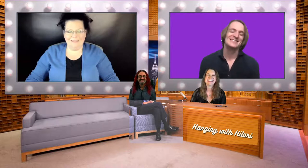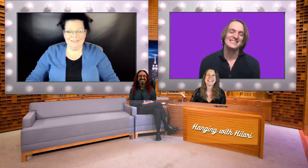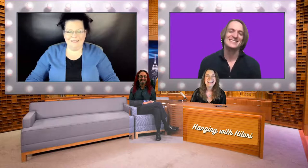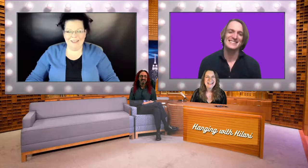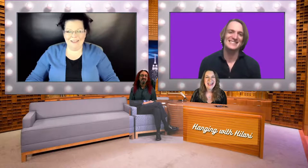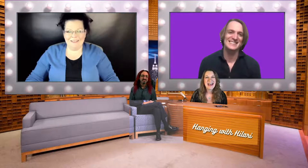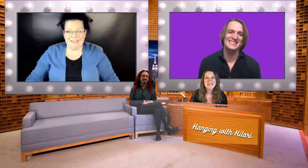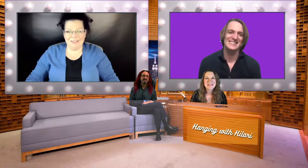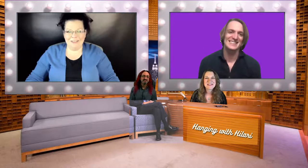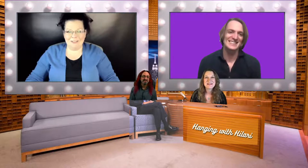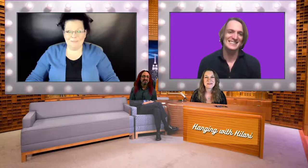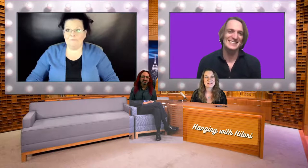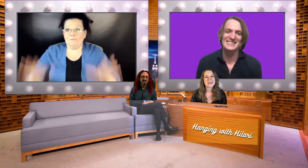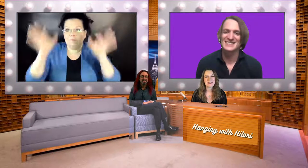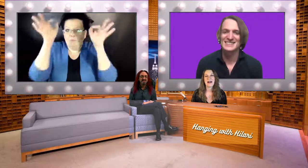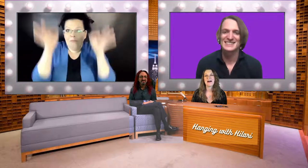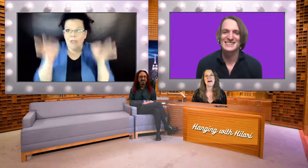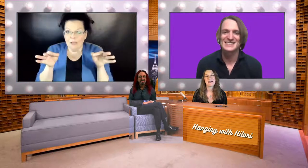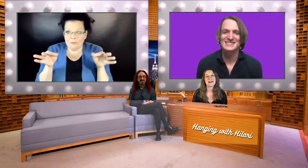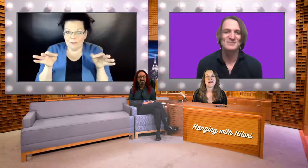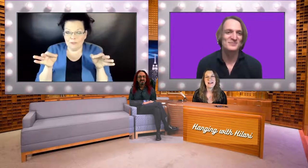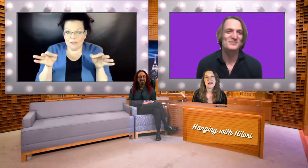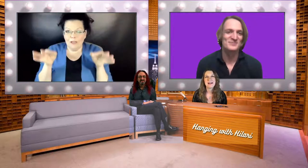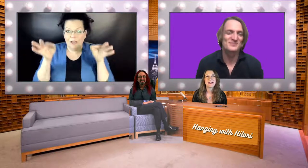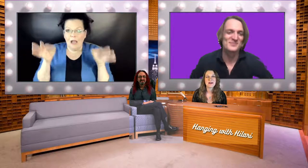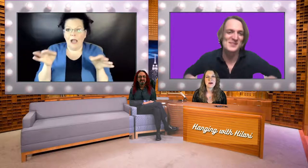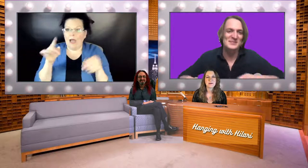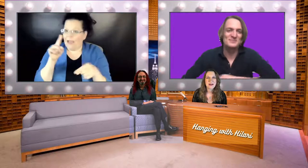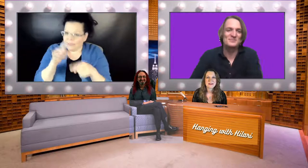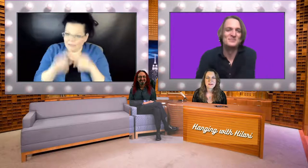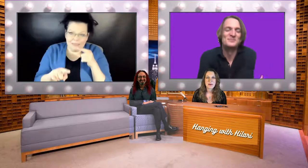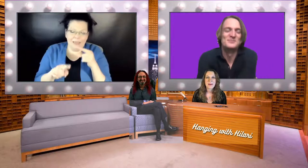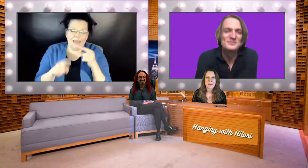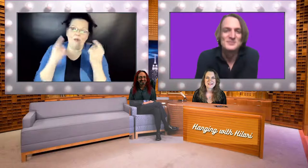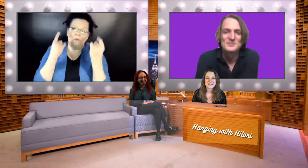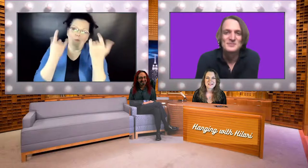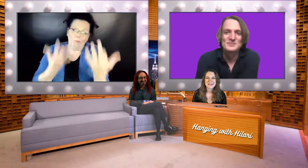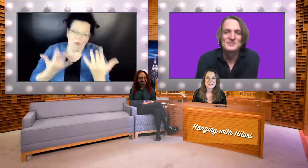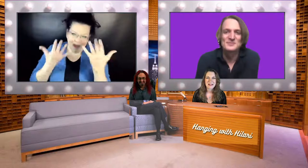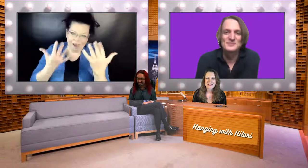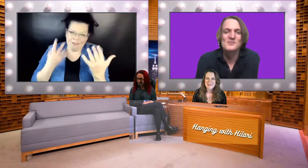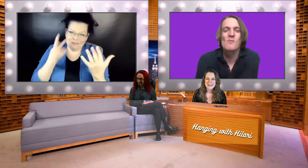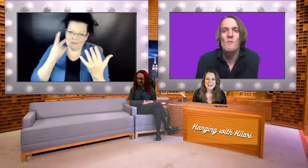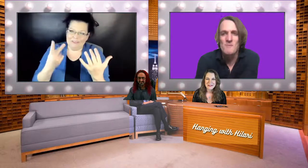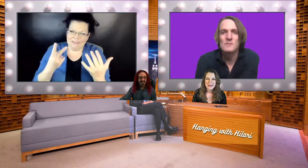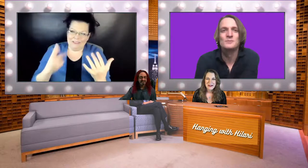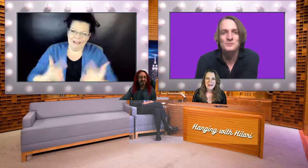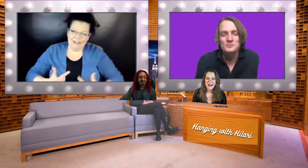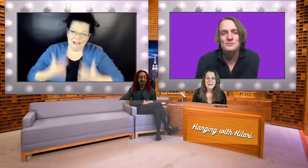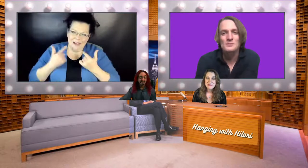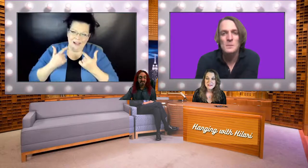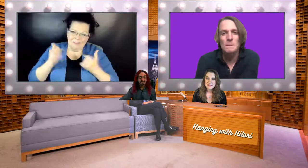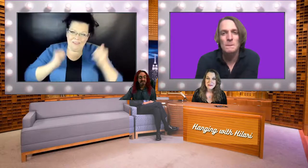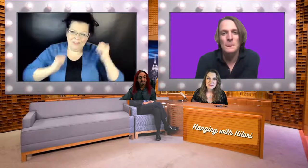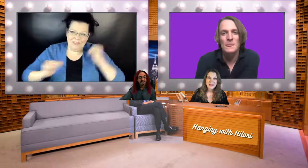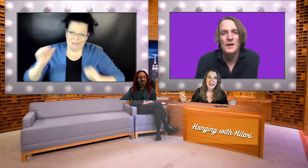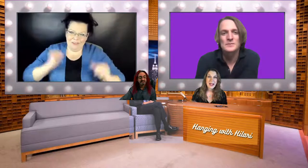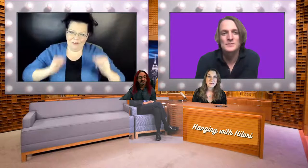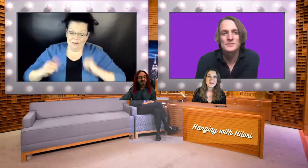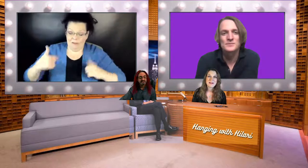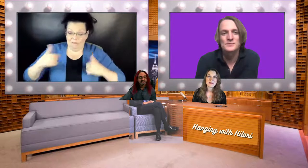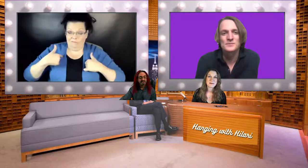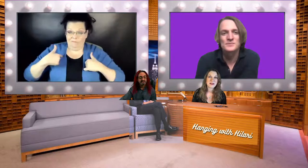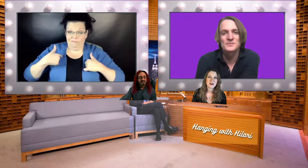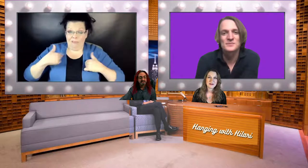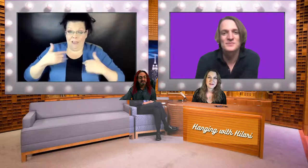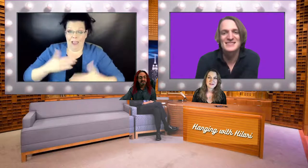again. Absolutely. I cannot wait to go back and see live theater. I've been like